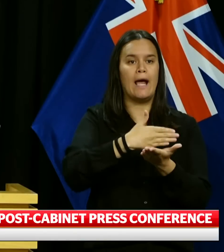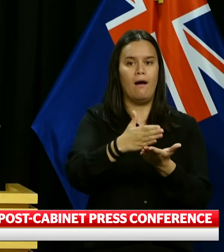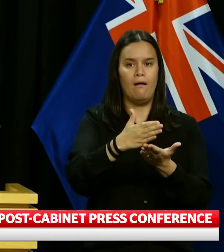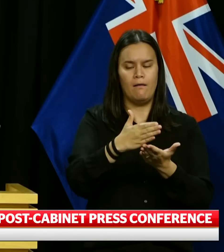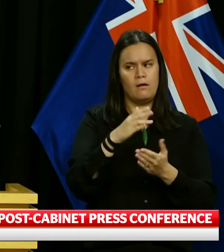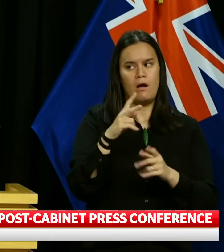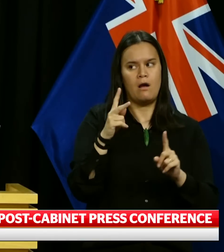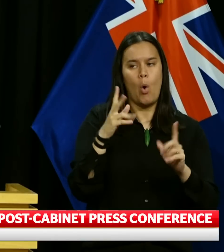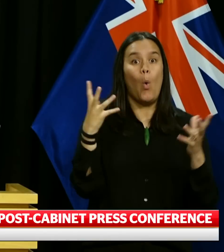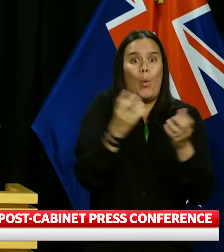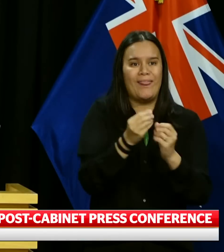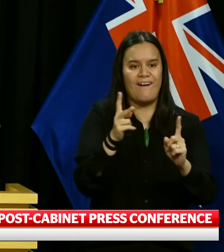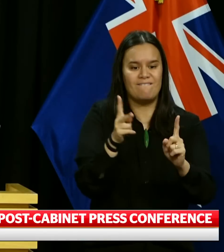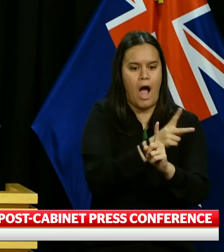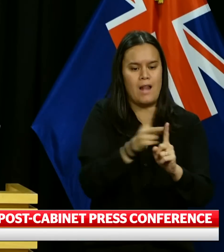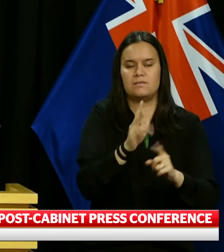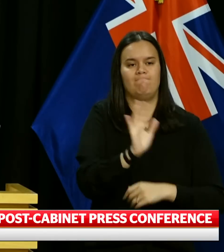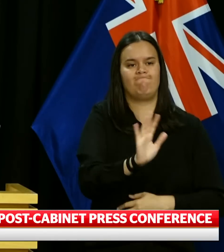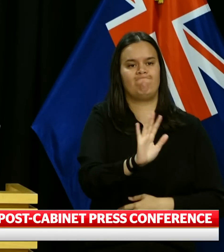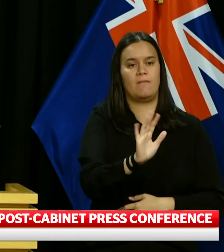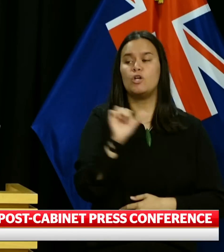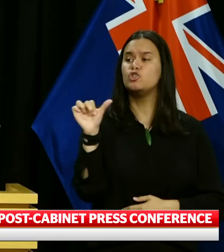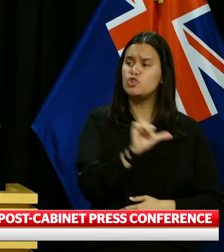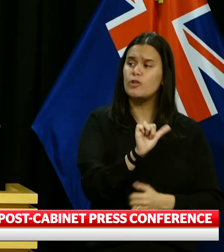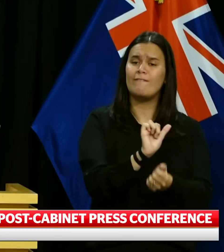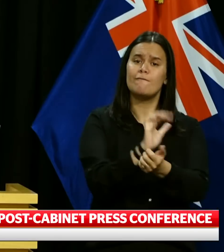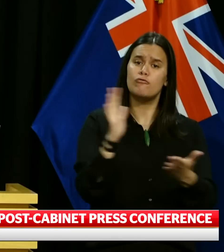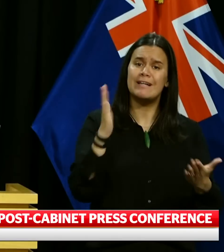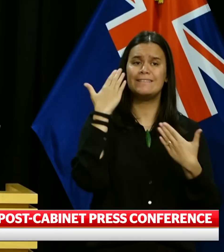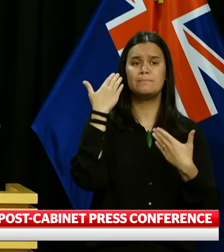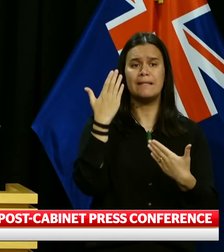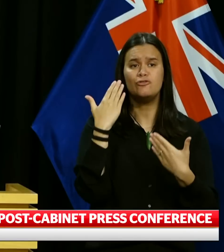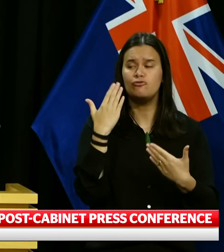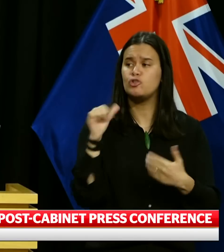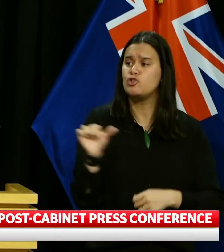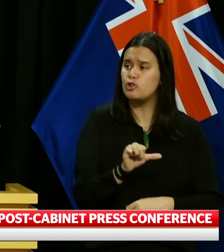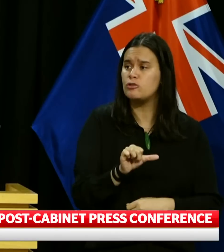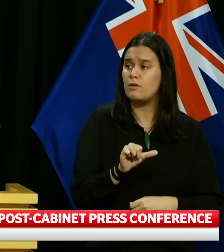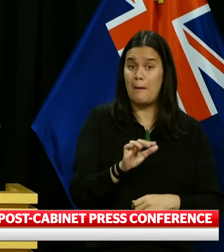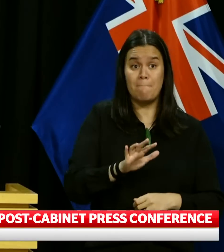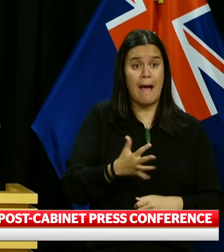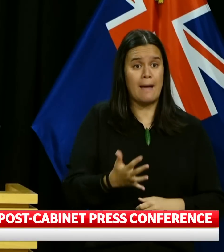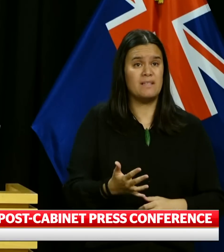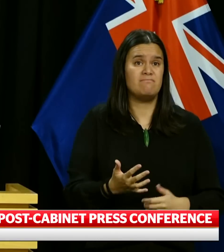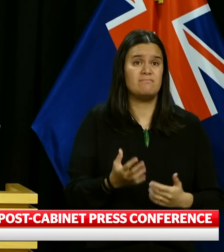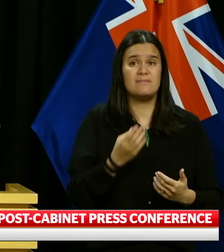that we allow in New Zealand free speech and that we allow people to say things that might be unpopular.